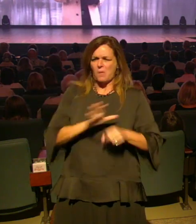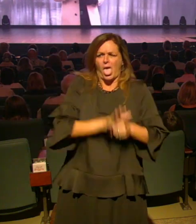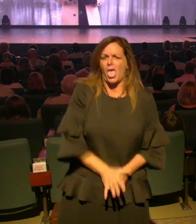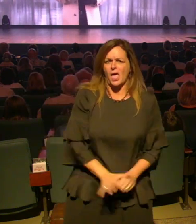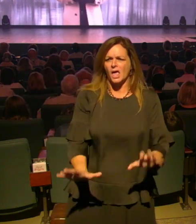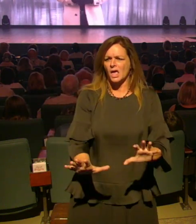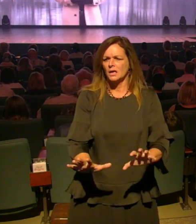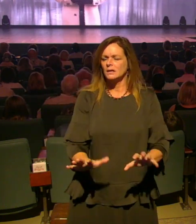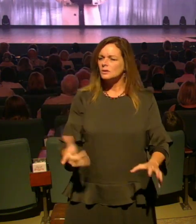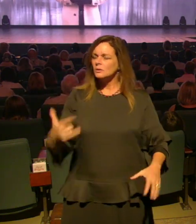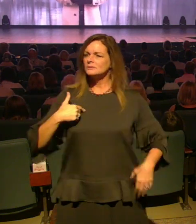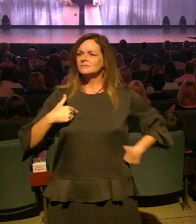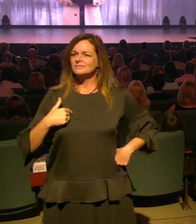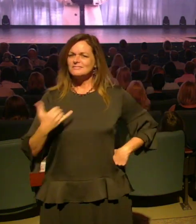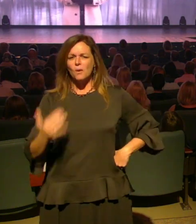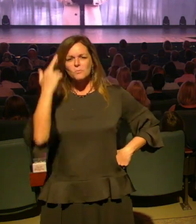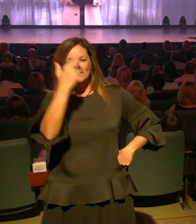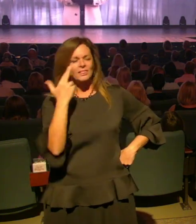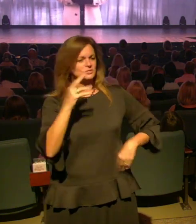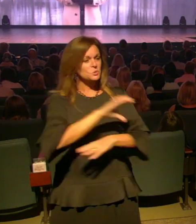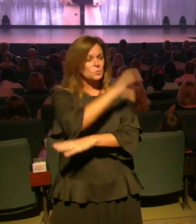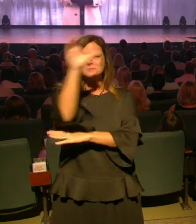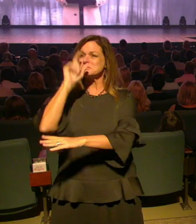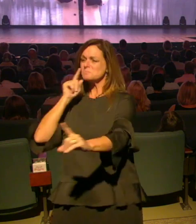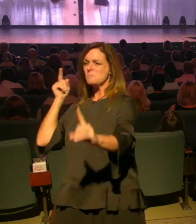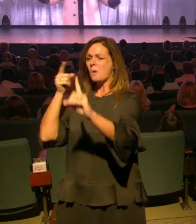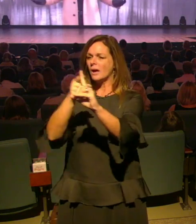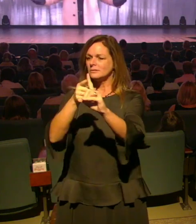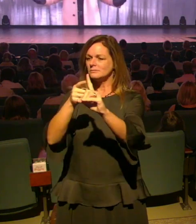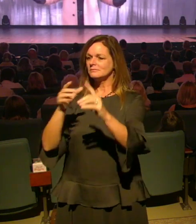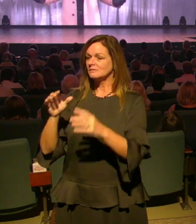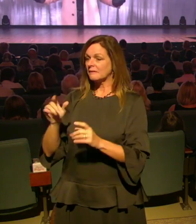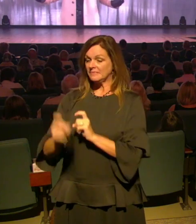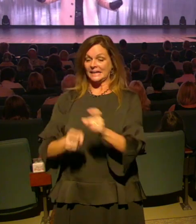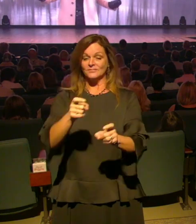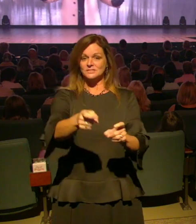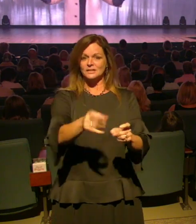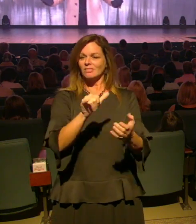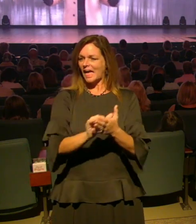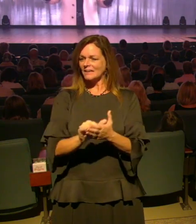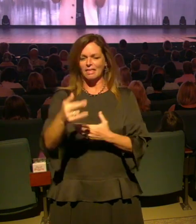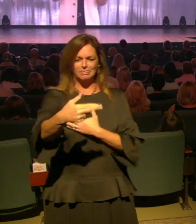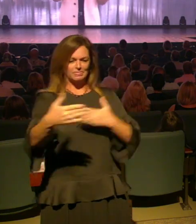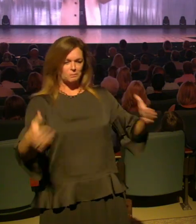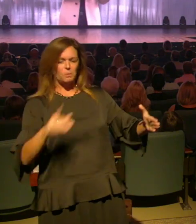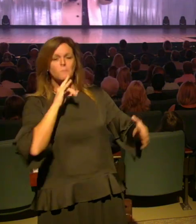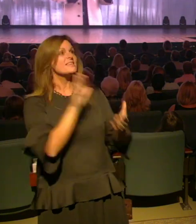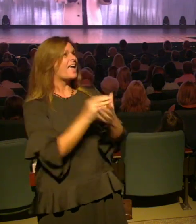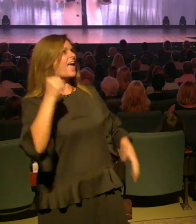I've come to believe that Christmas is really all about the gifts? All the kids in the room probably just went,